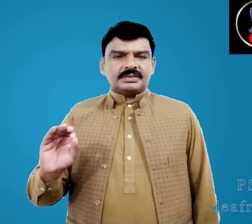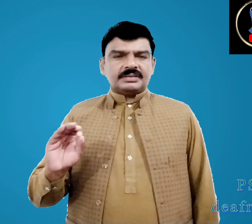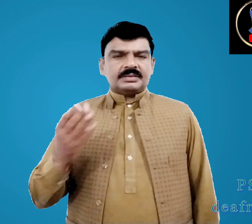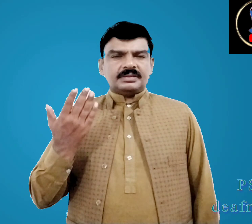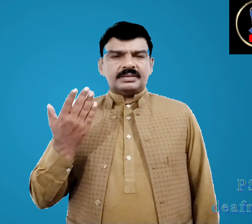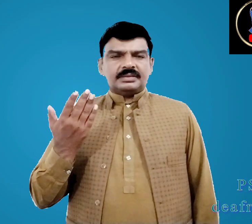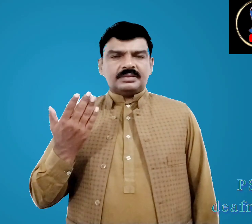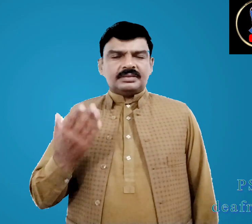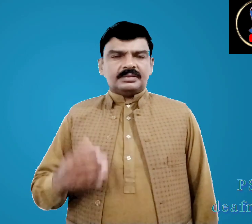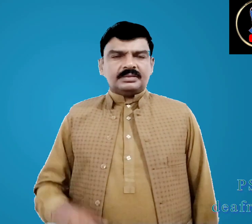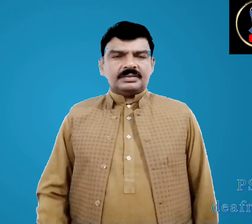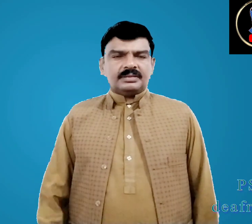cause,